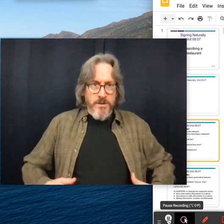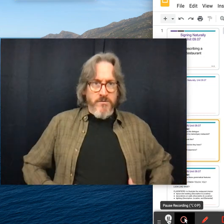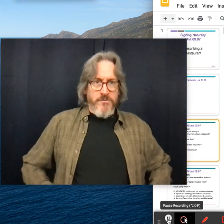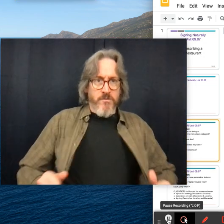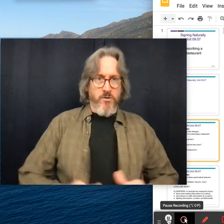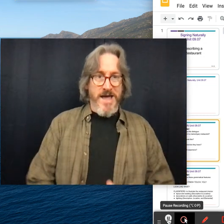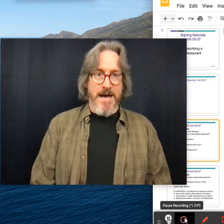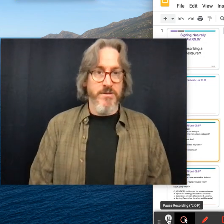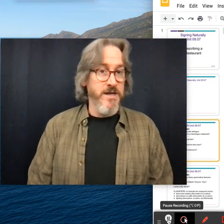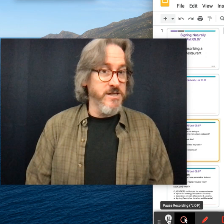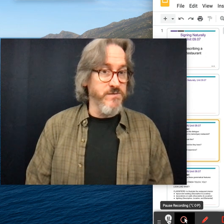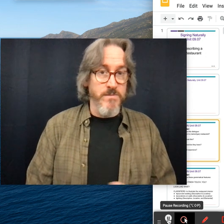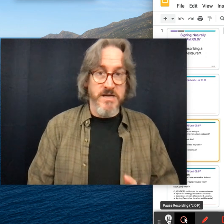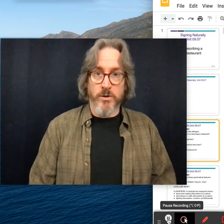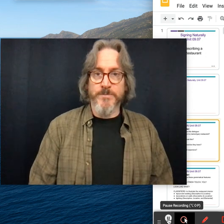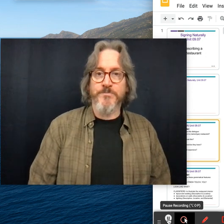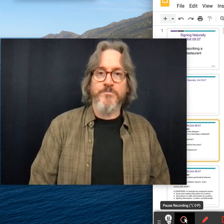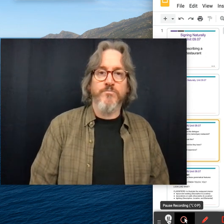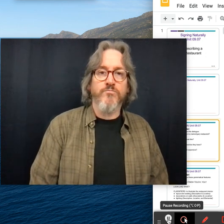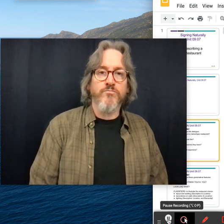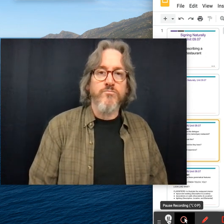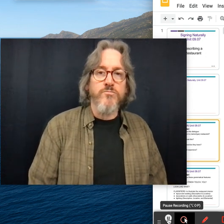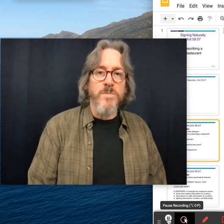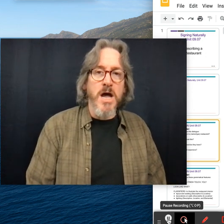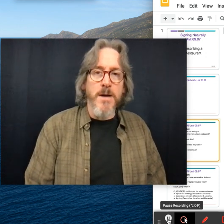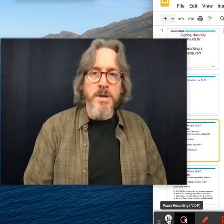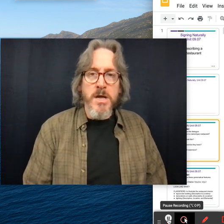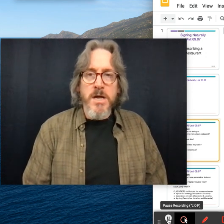So a couple of vocab things from this one.